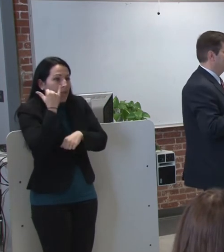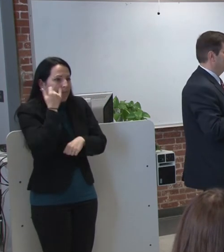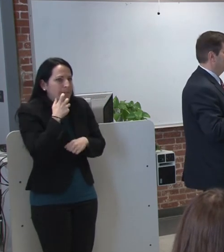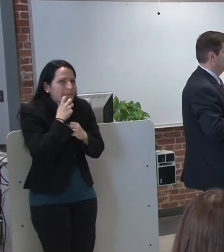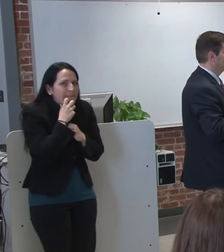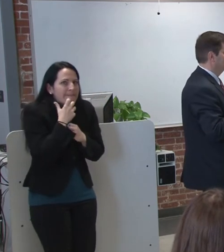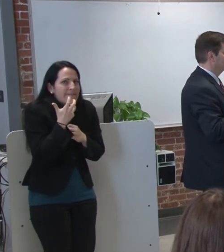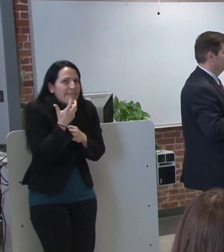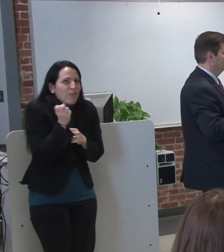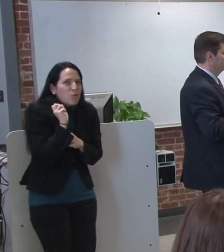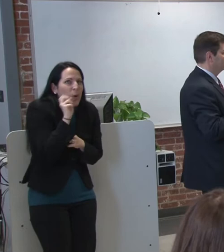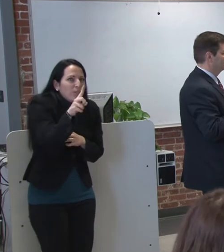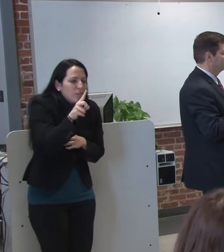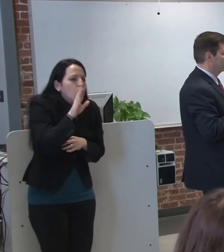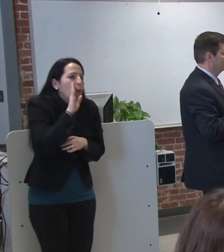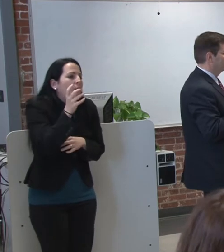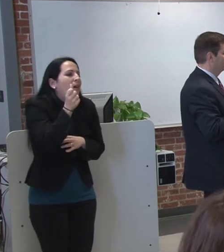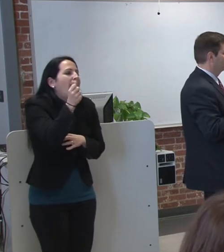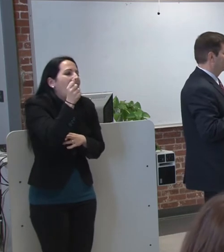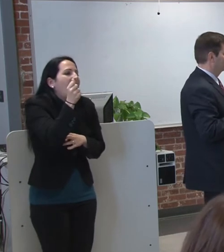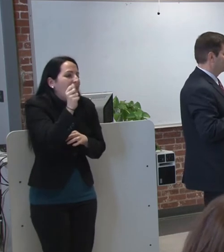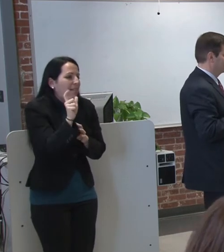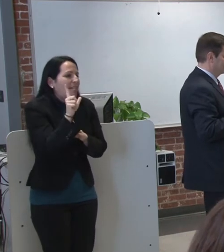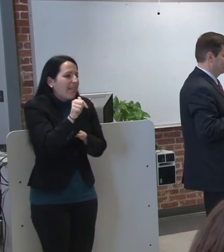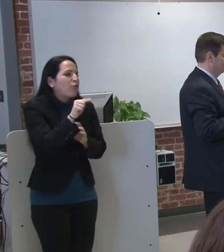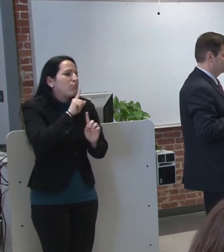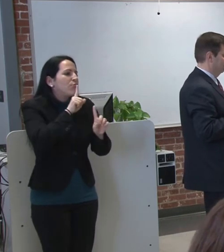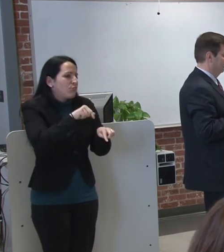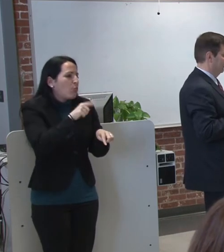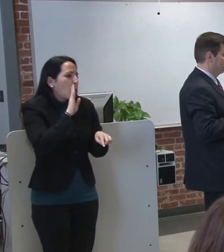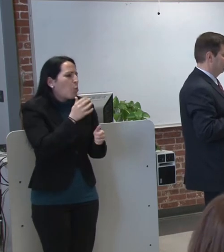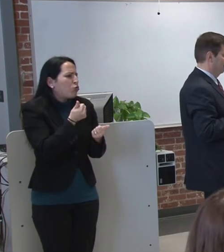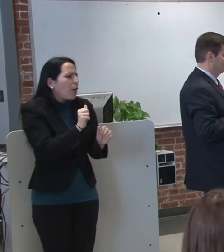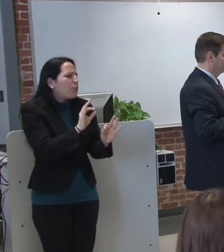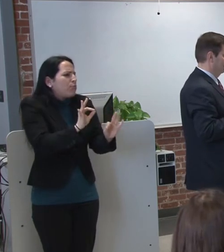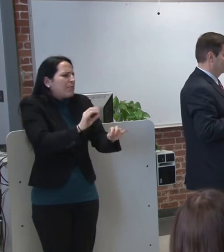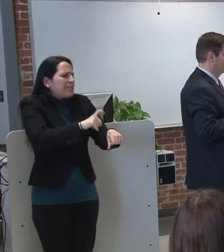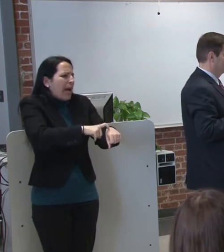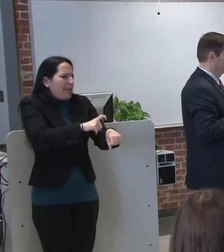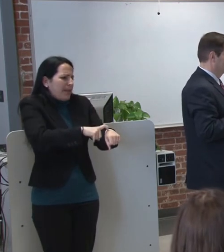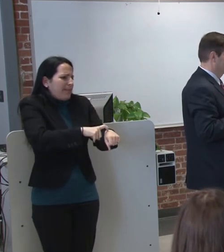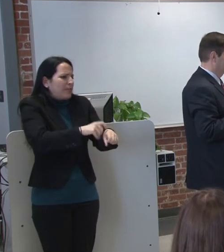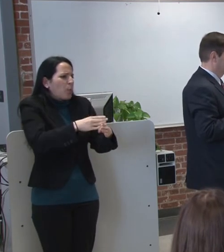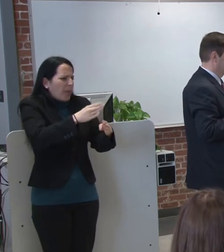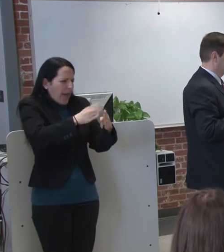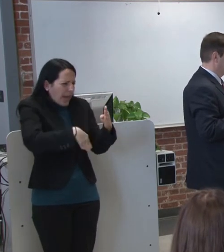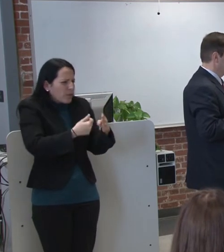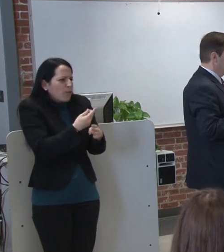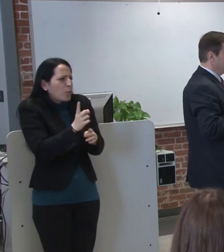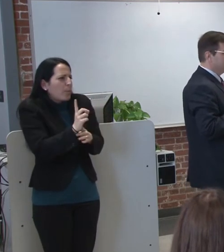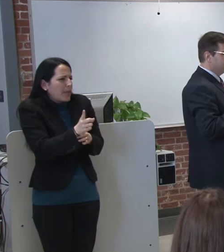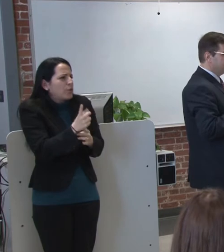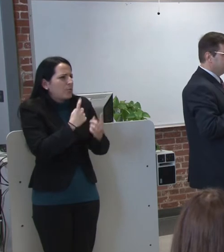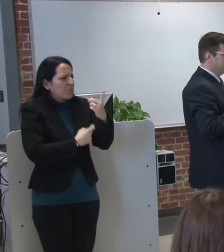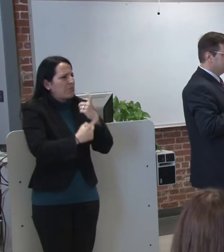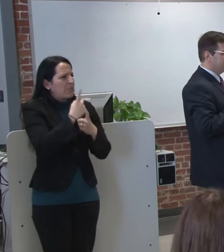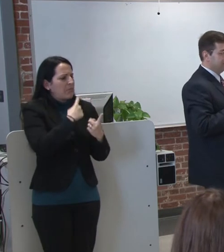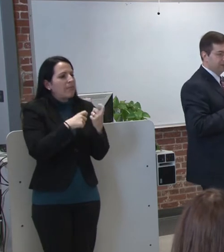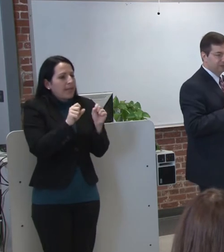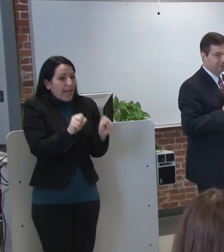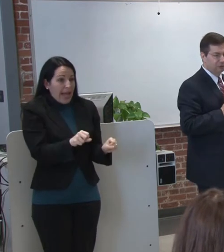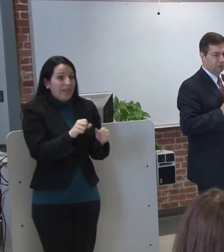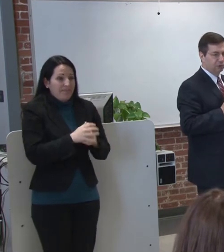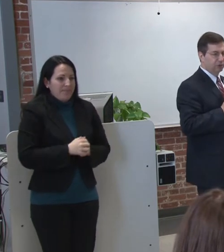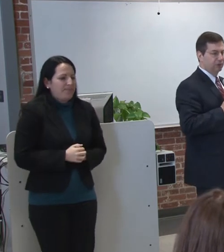questions as you hear the employers, certainly save them, and I'll try to time it so we leave a couple minutes at the end for that. So first, we'd just